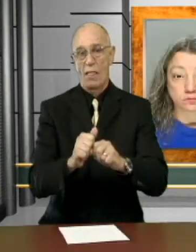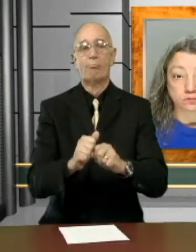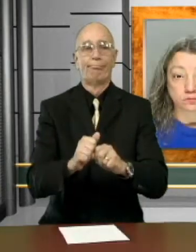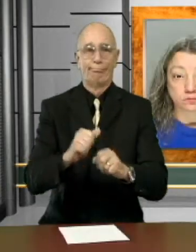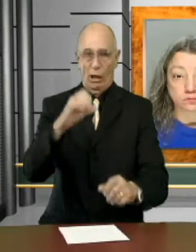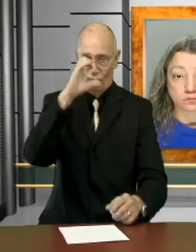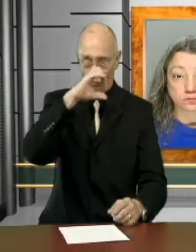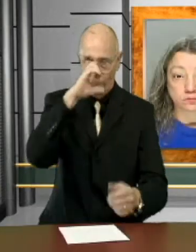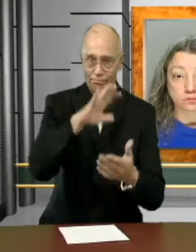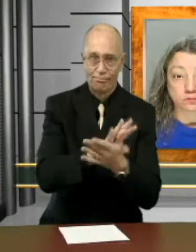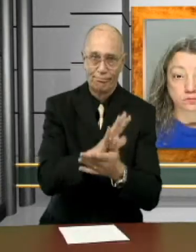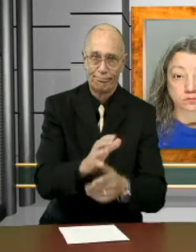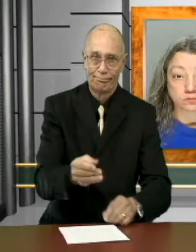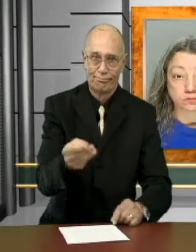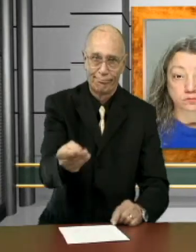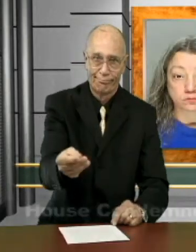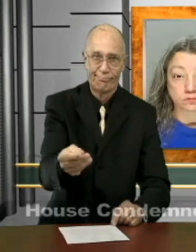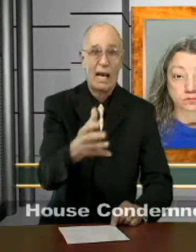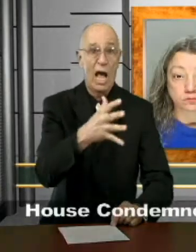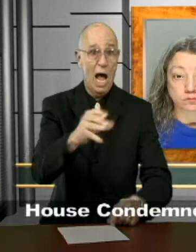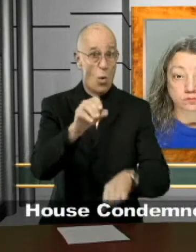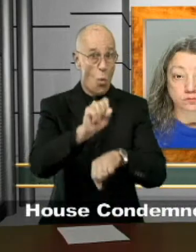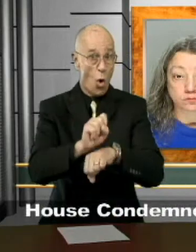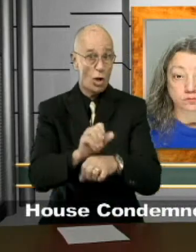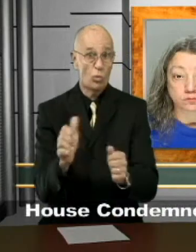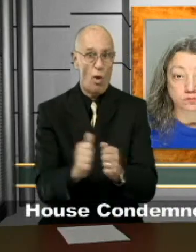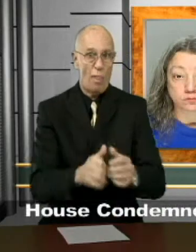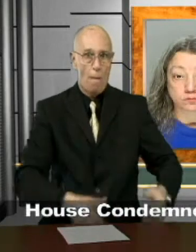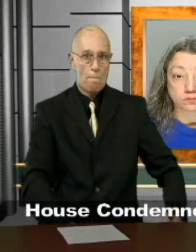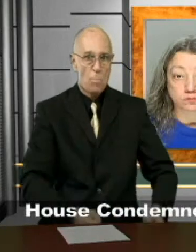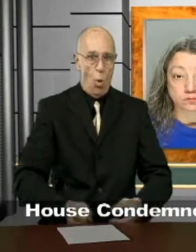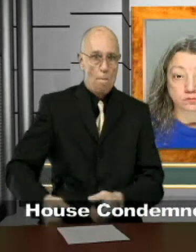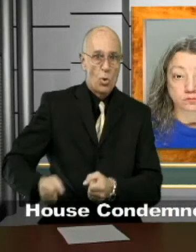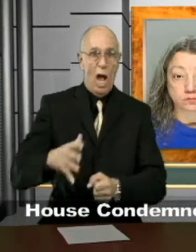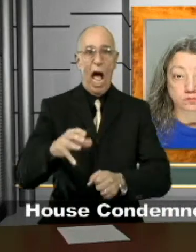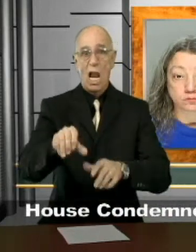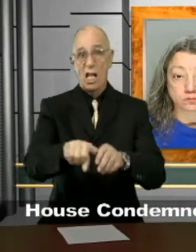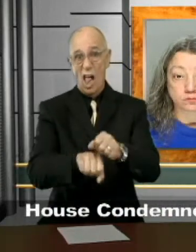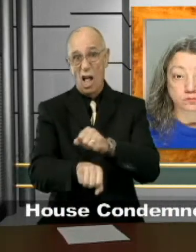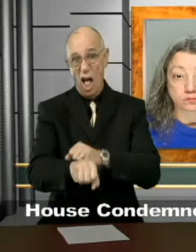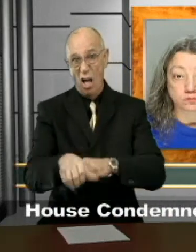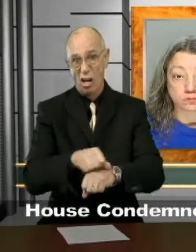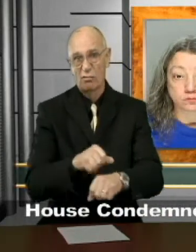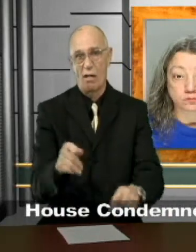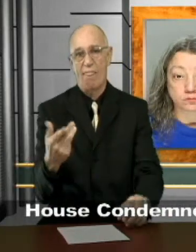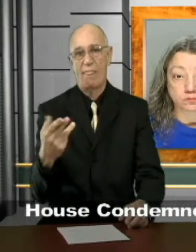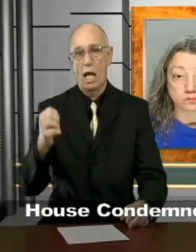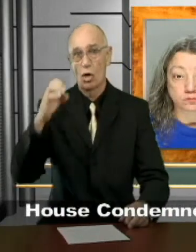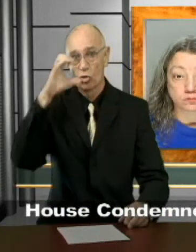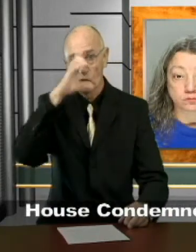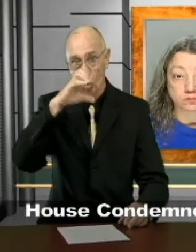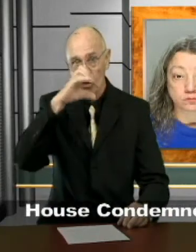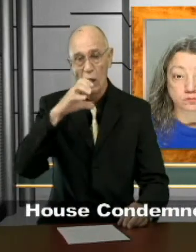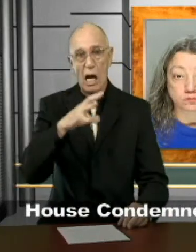Investigators, armed with a search warrant, and code enforcement workers with boots and gloves, searched